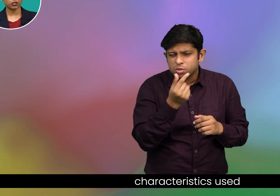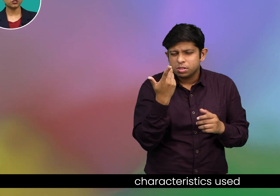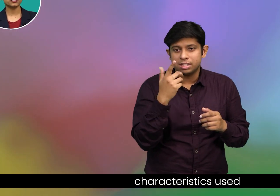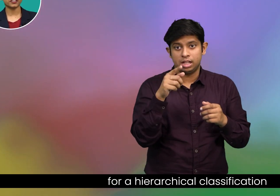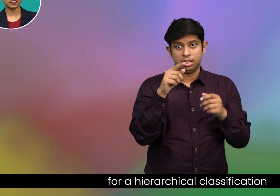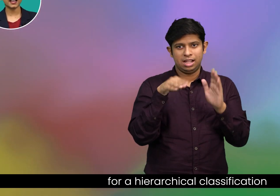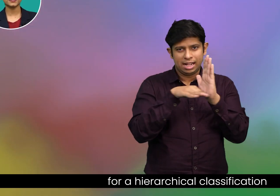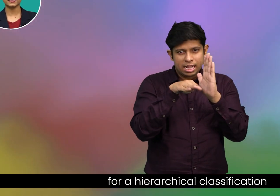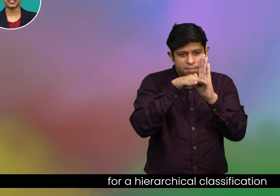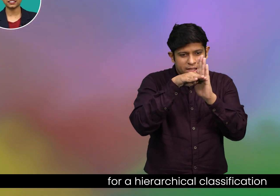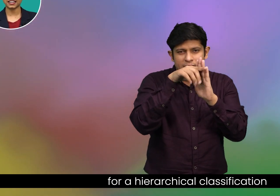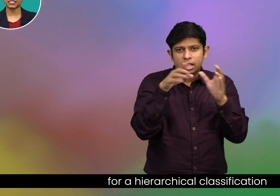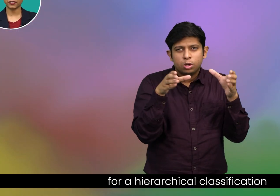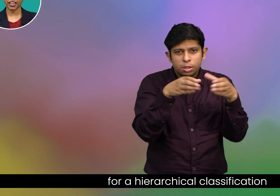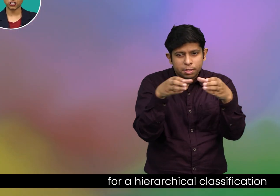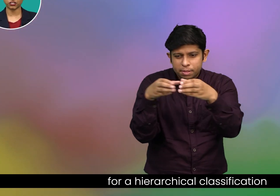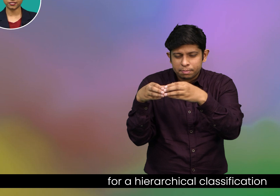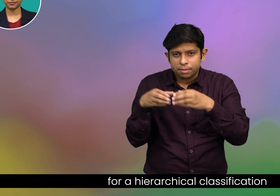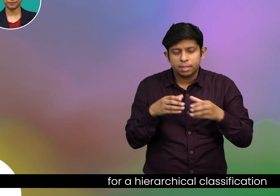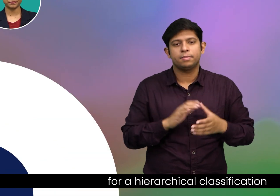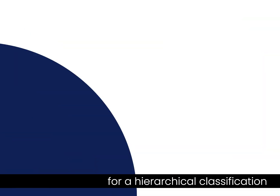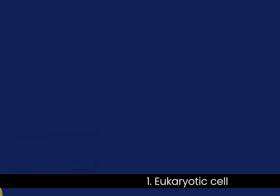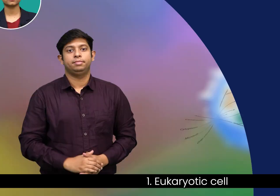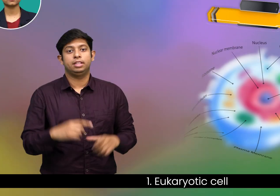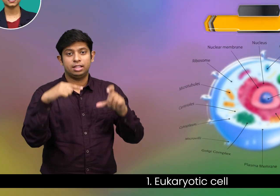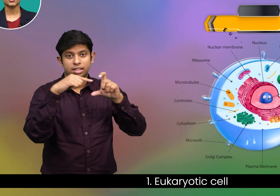Characteristics used for a hierarchical classification.